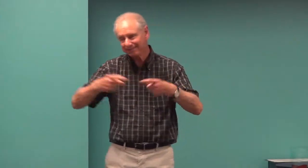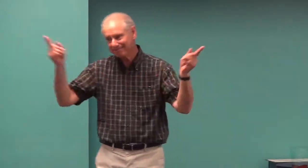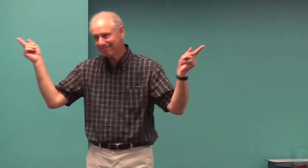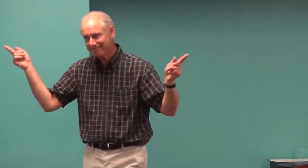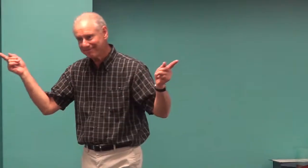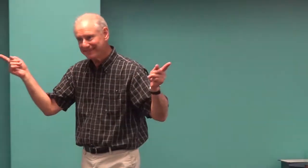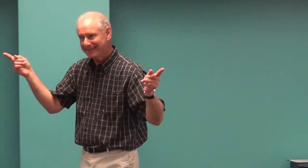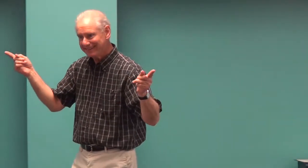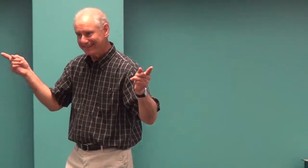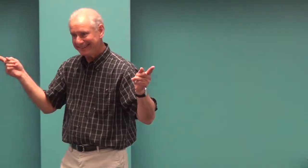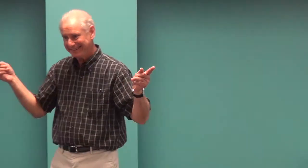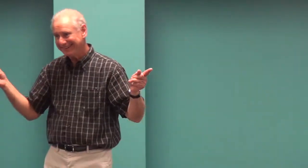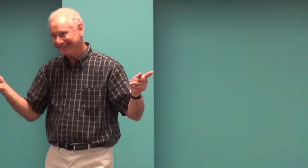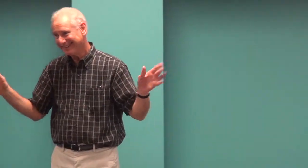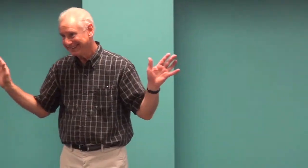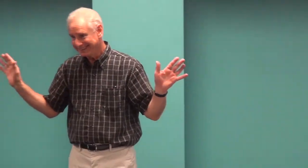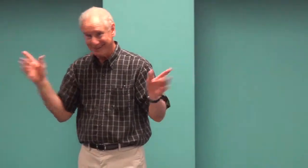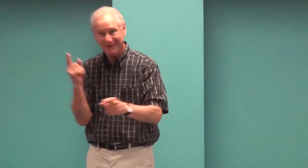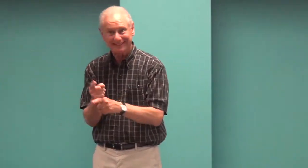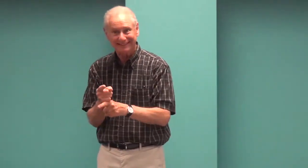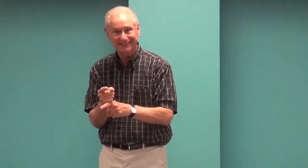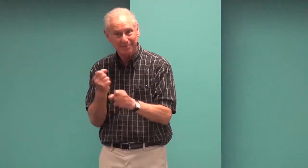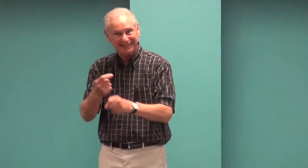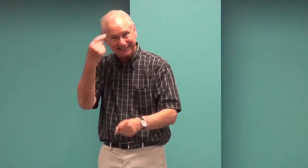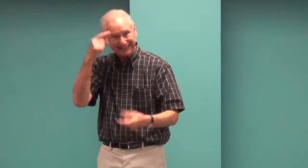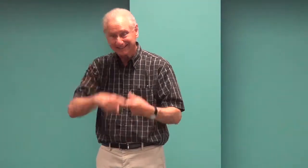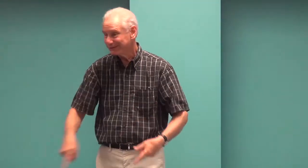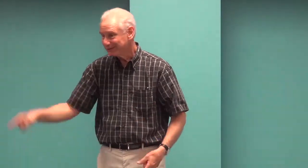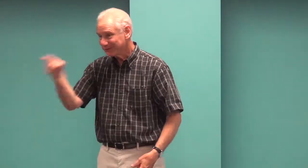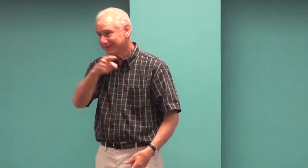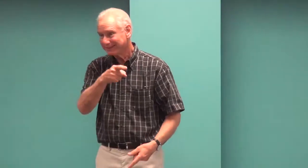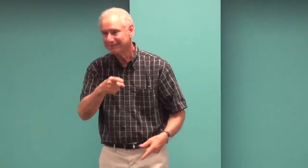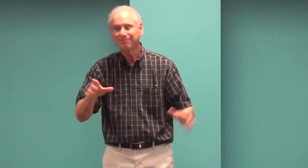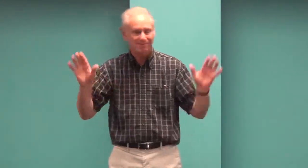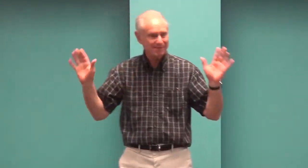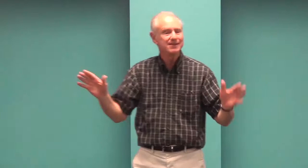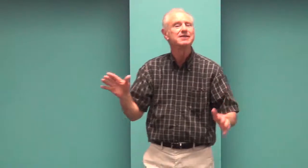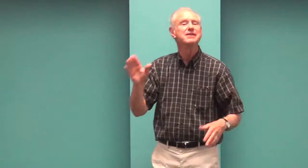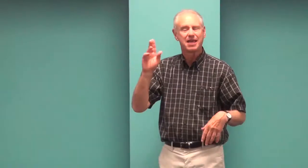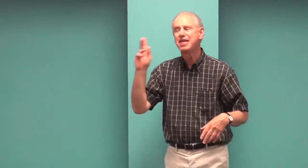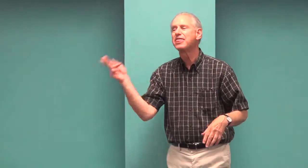first, and then Denise can make that announcement, right? Doesn't that make sense? Does it make sense to all of you?